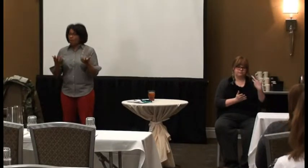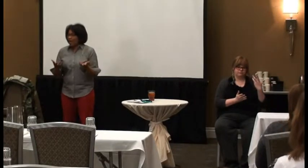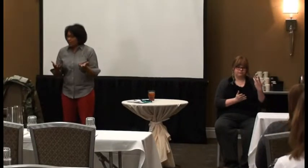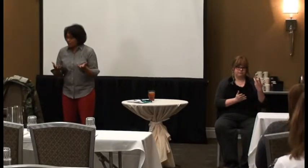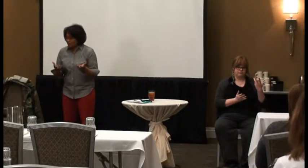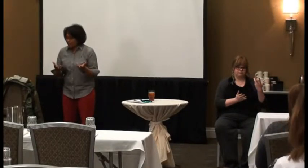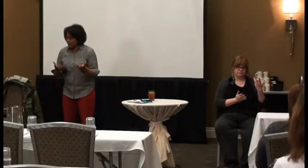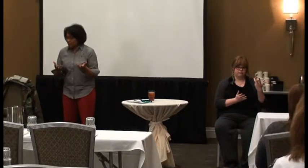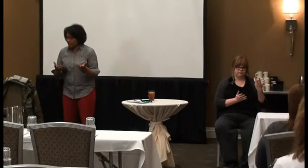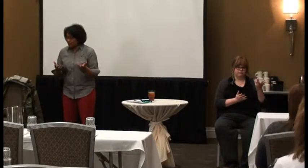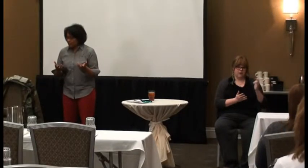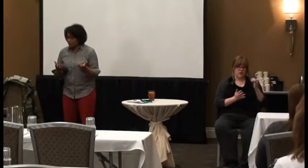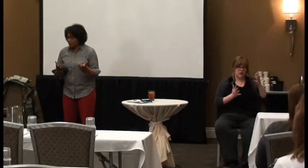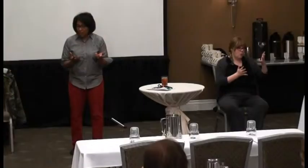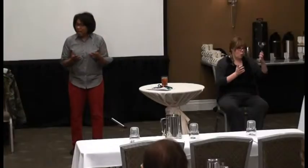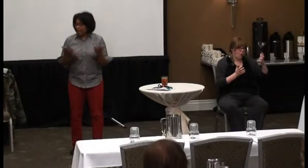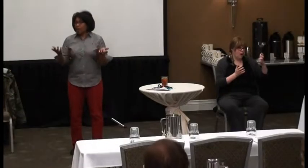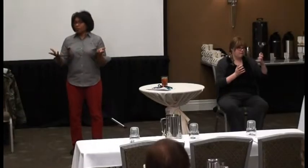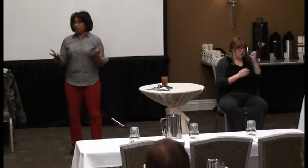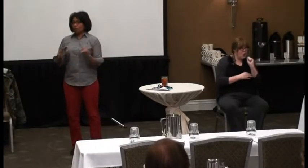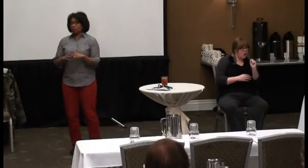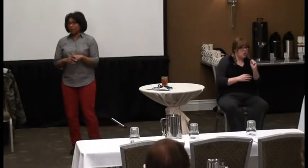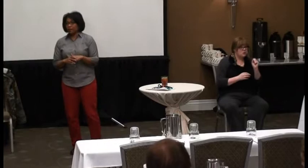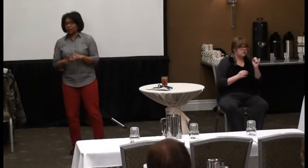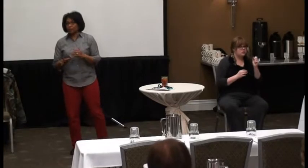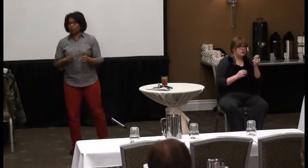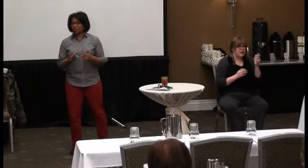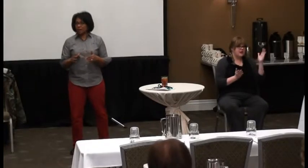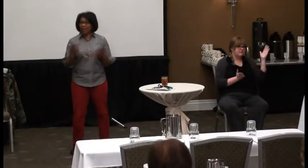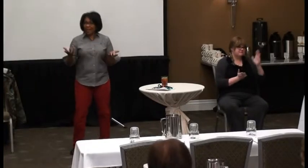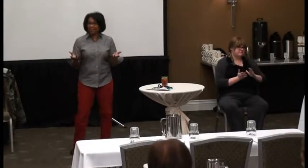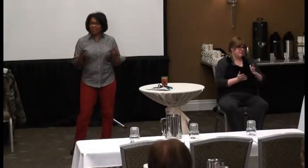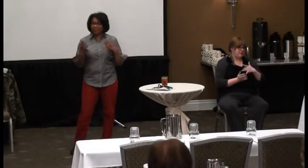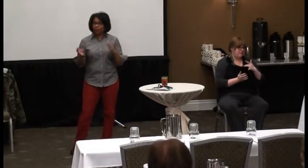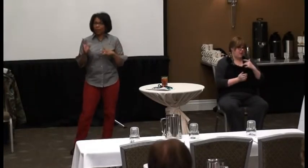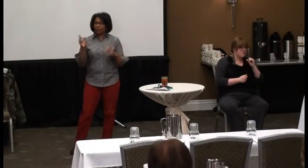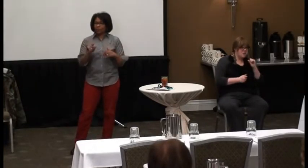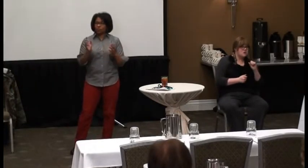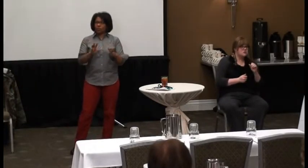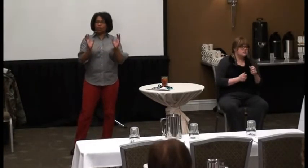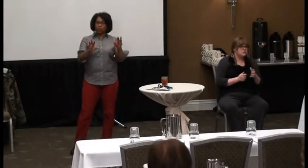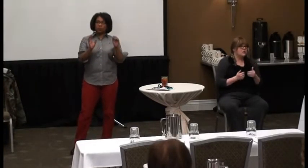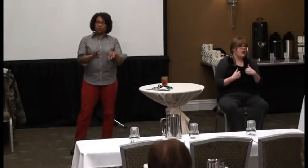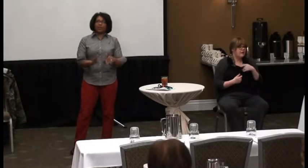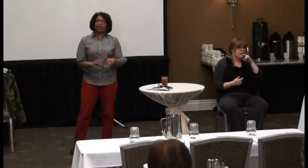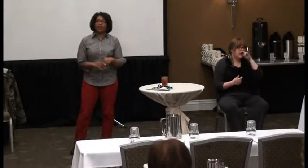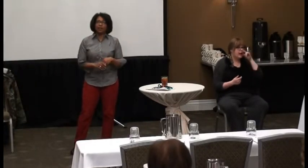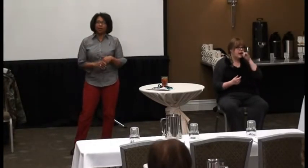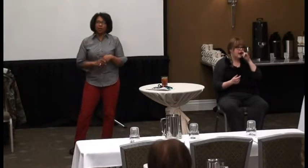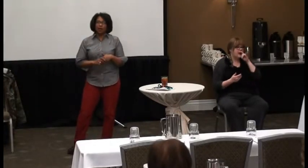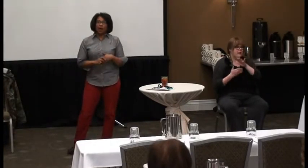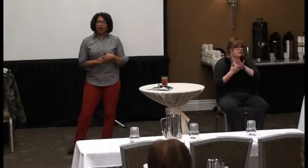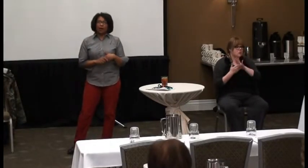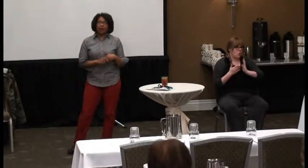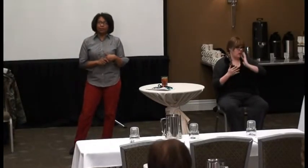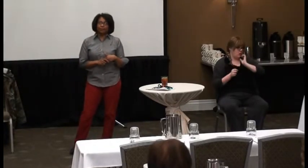the drive for that. And so it looks that way. I have a kid that I work at the school where I was before I got